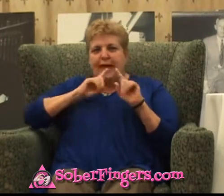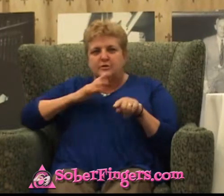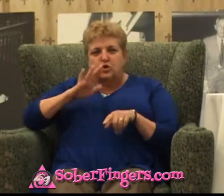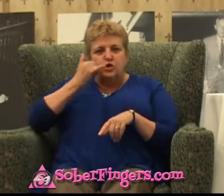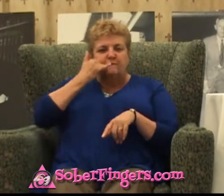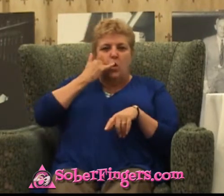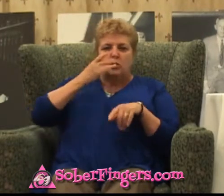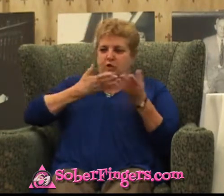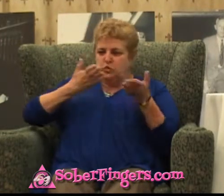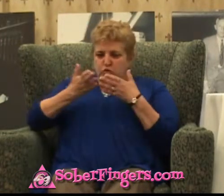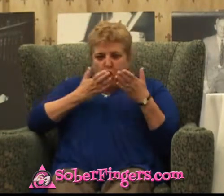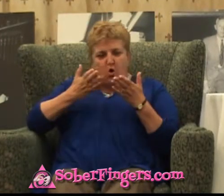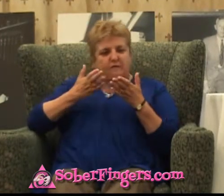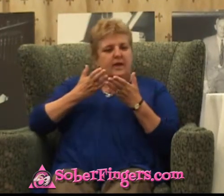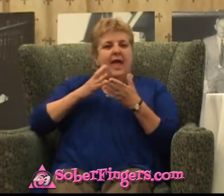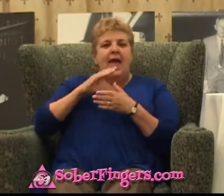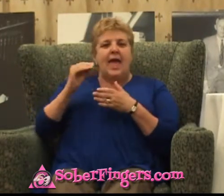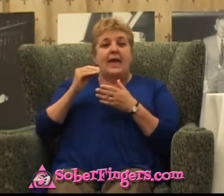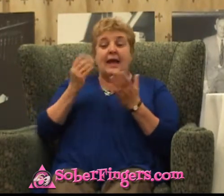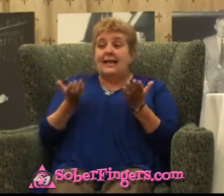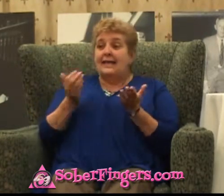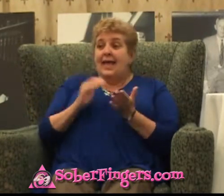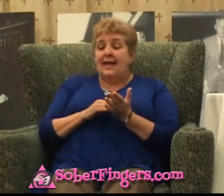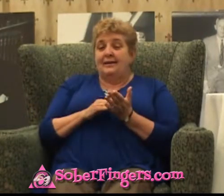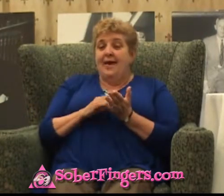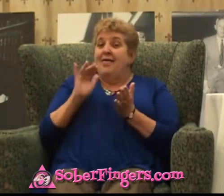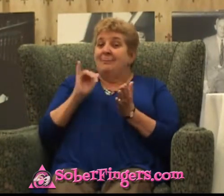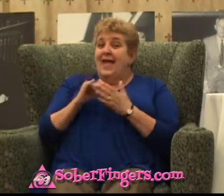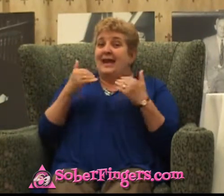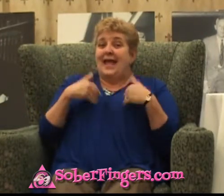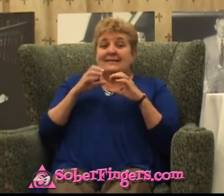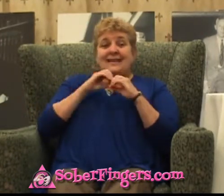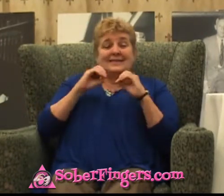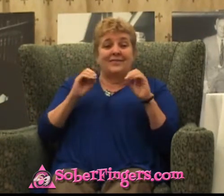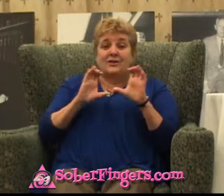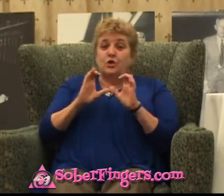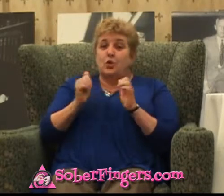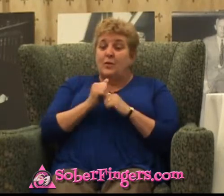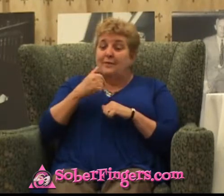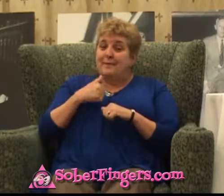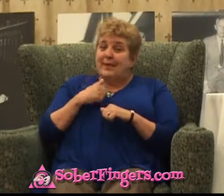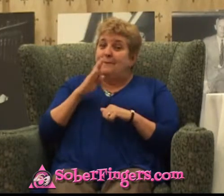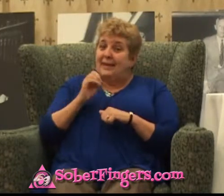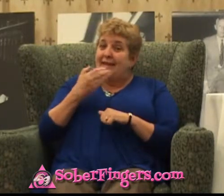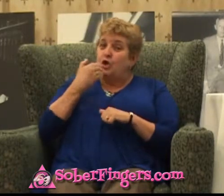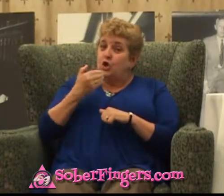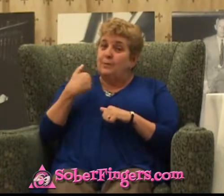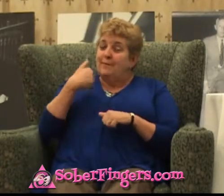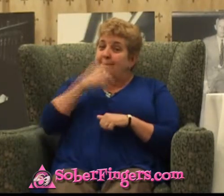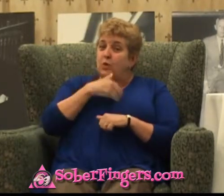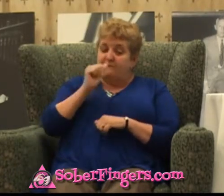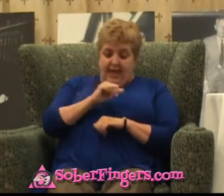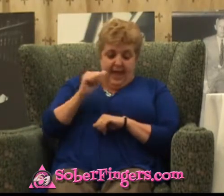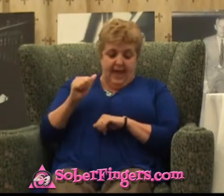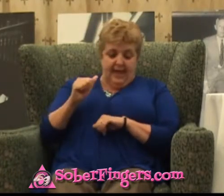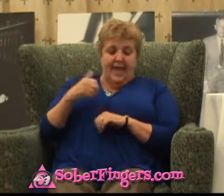asked. And once again, I tell you, that has nothing to do with me being a good member of AA. It has everything to do with my family